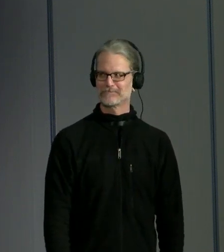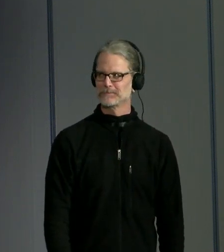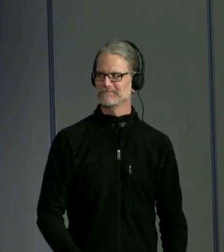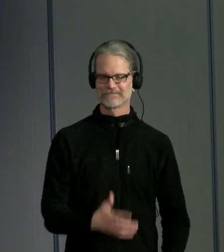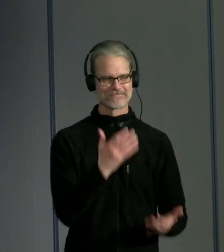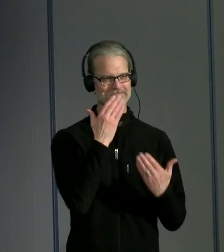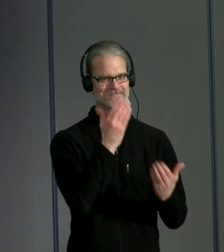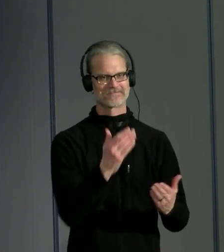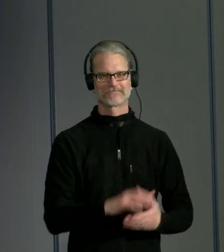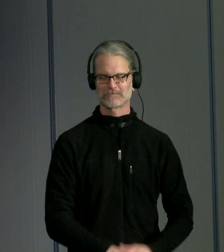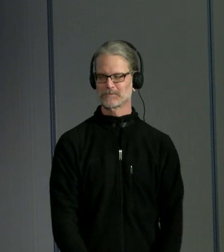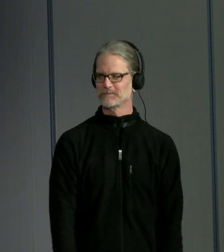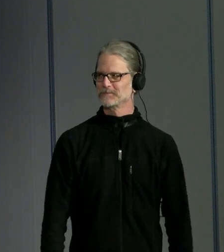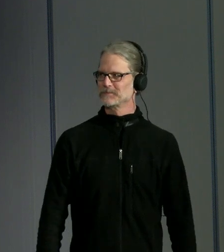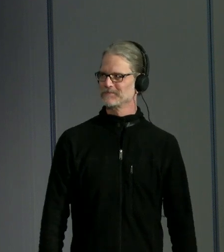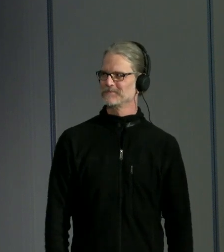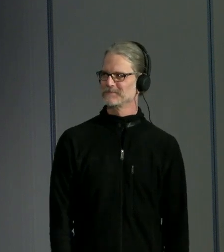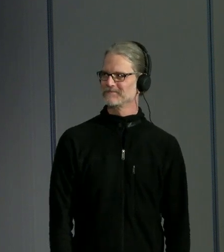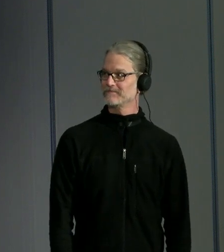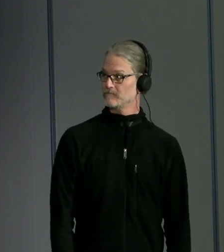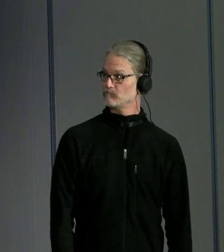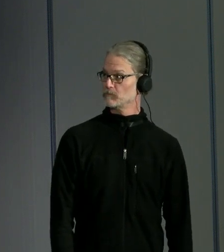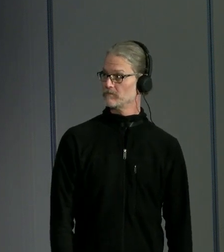Thank you.